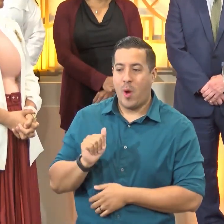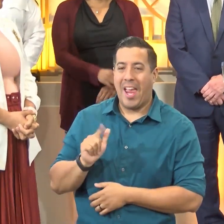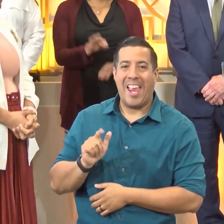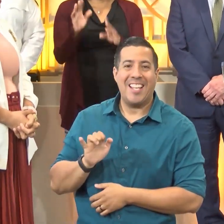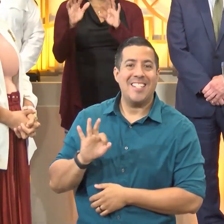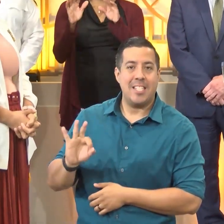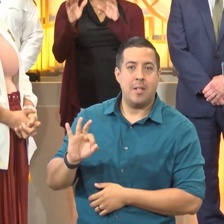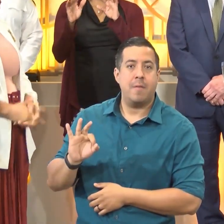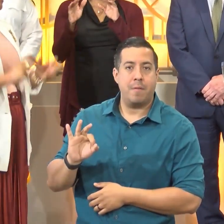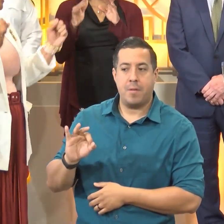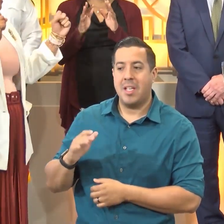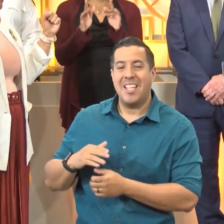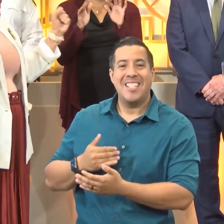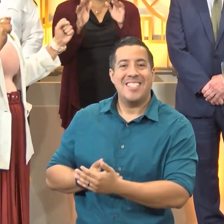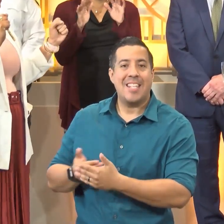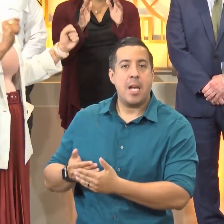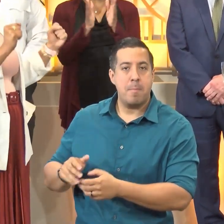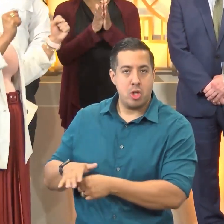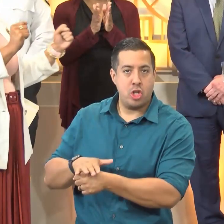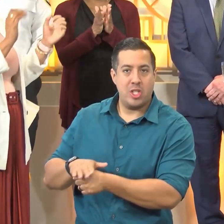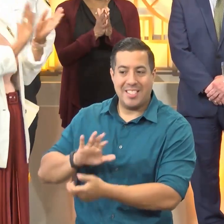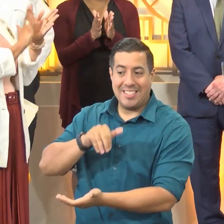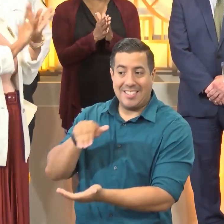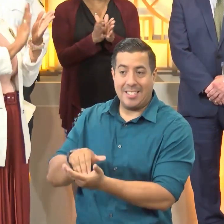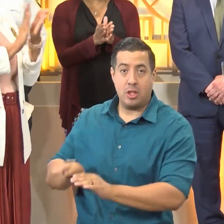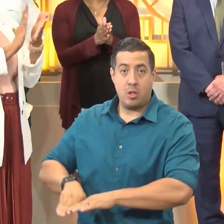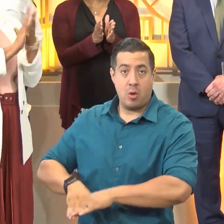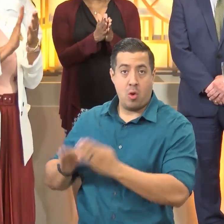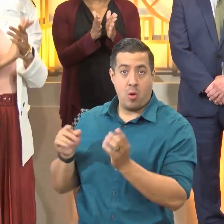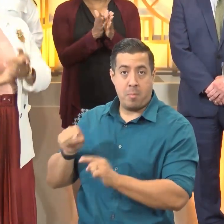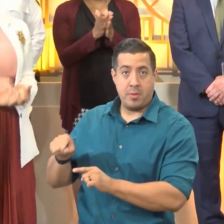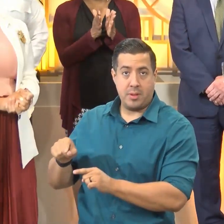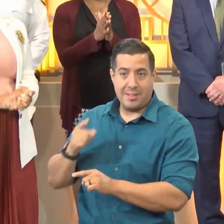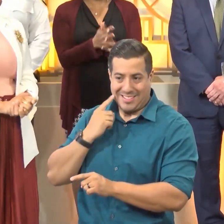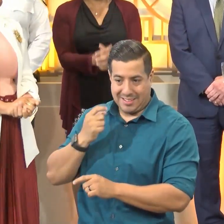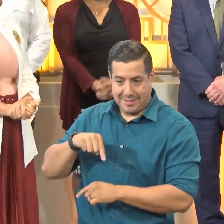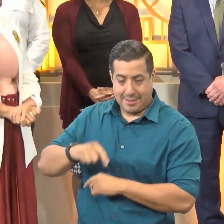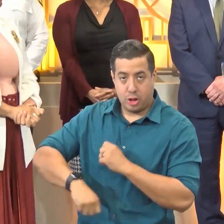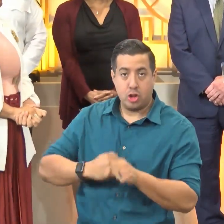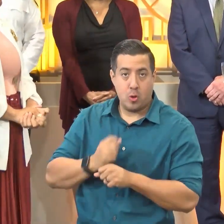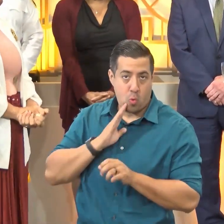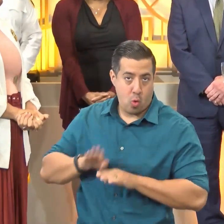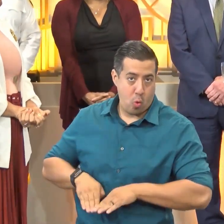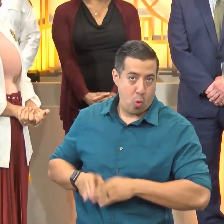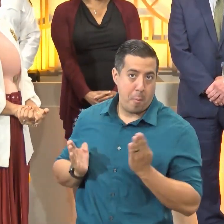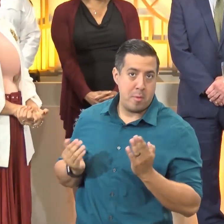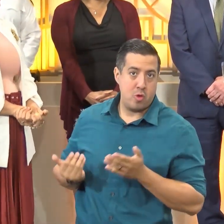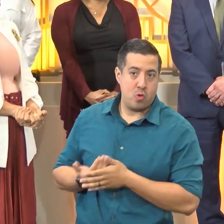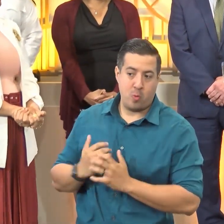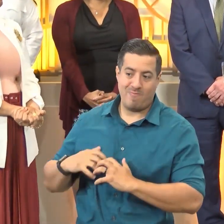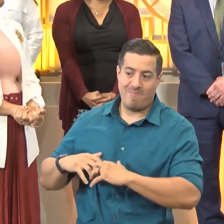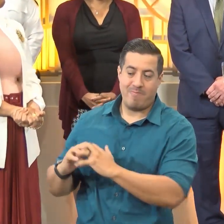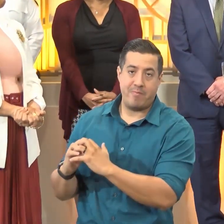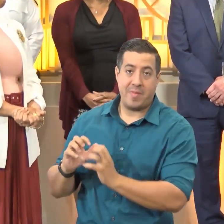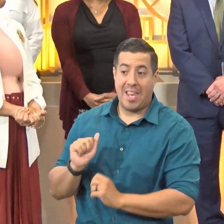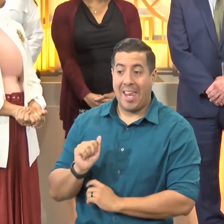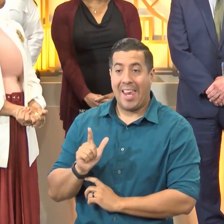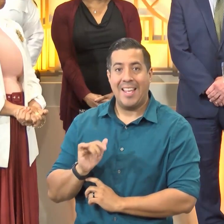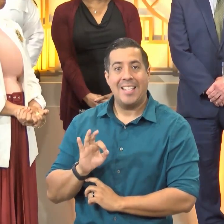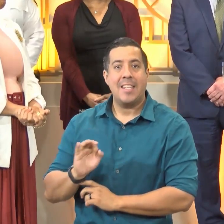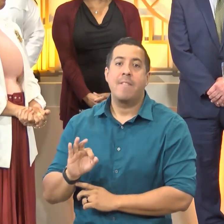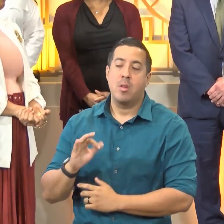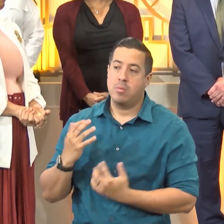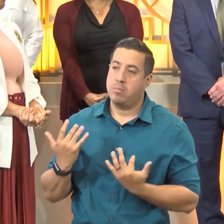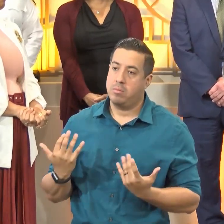Neighborhood Center. And as you know, that will be opening up this year. And so, and I know A-Leaf has been